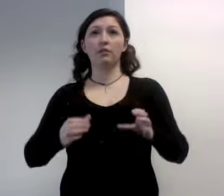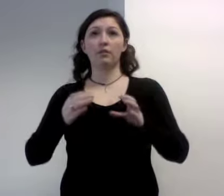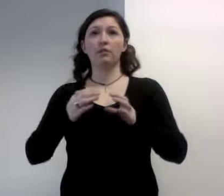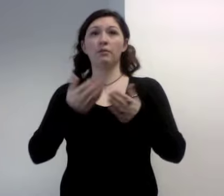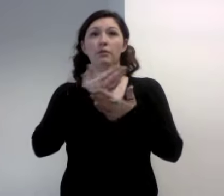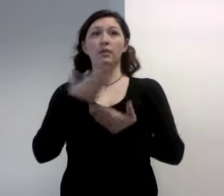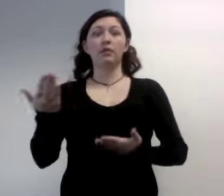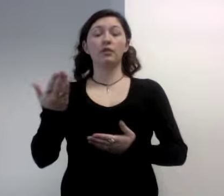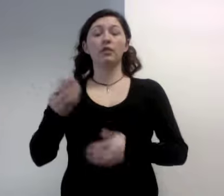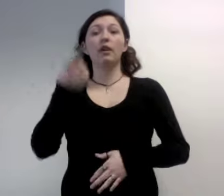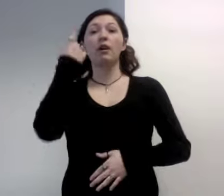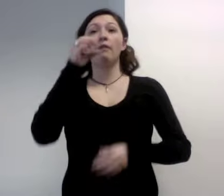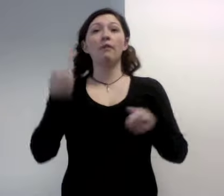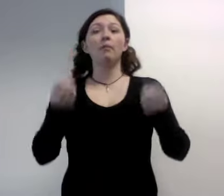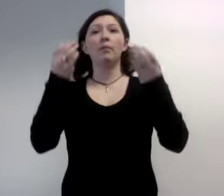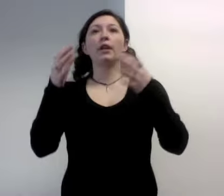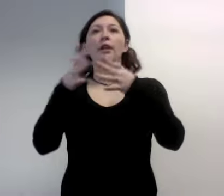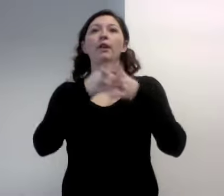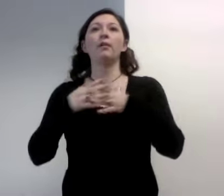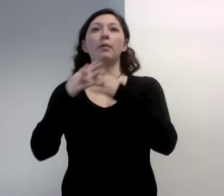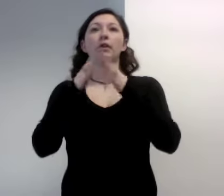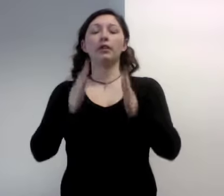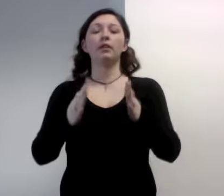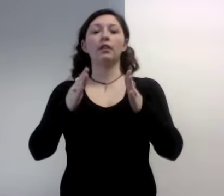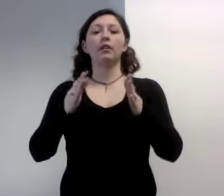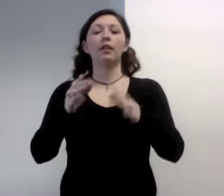many Americans, they were living the high life.